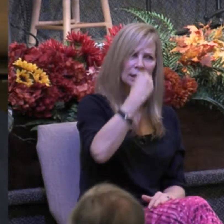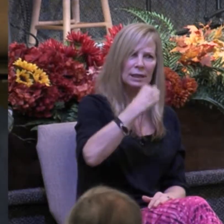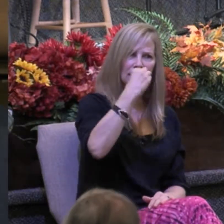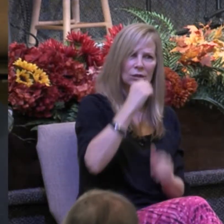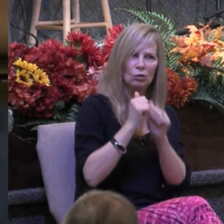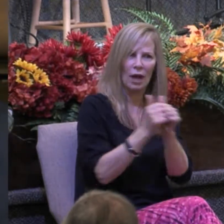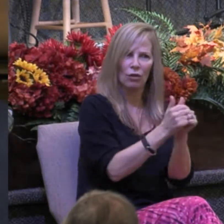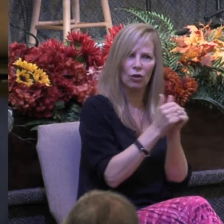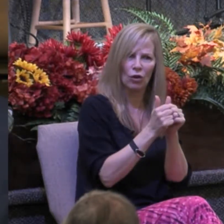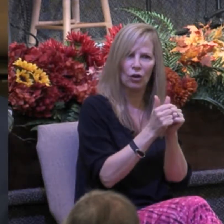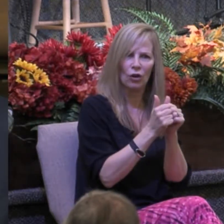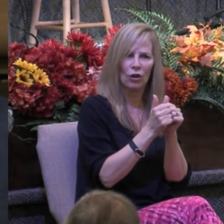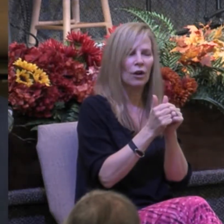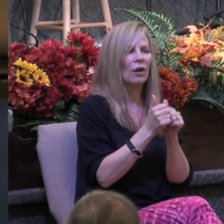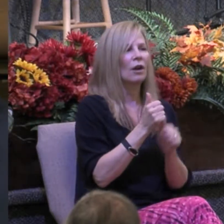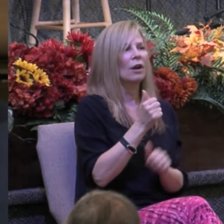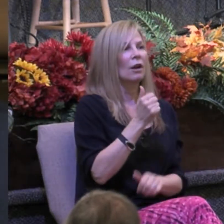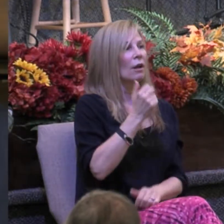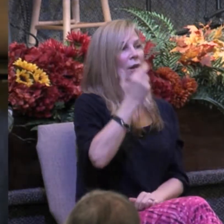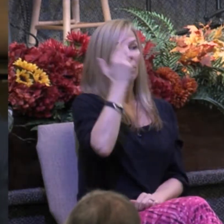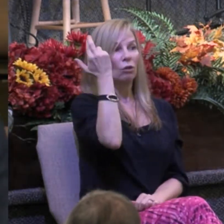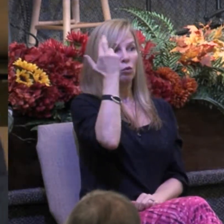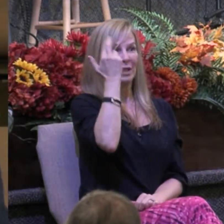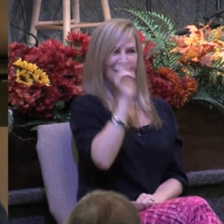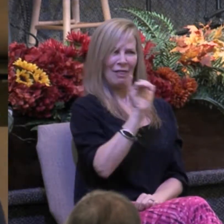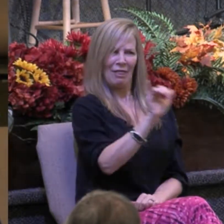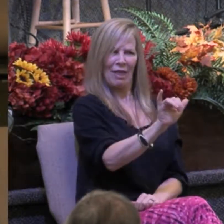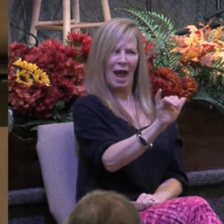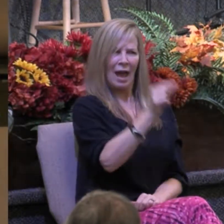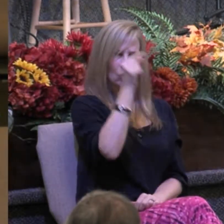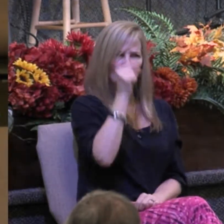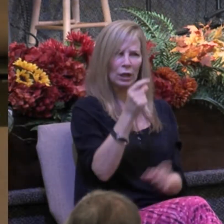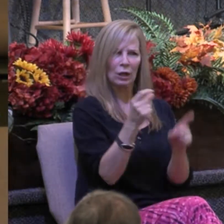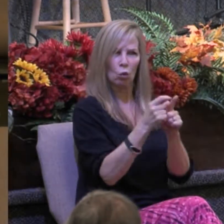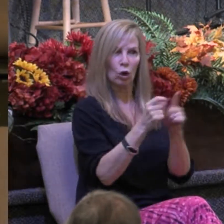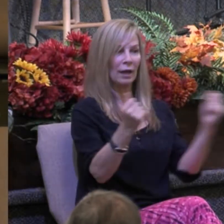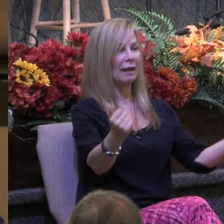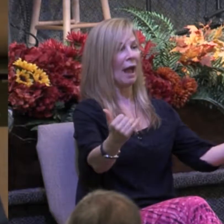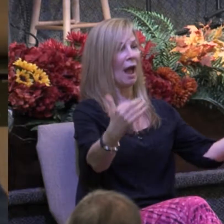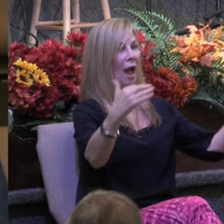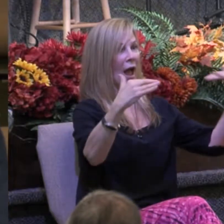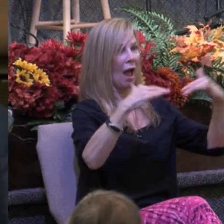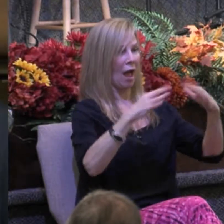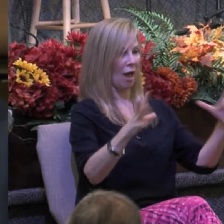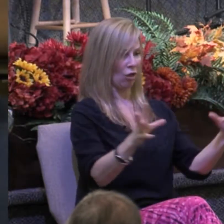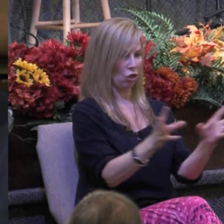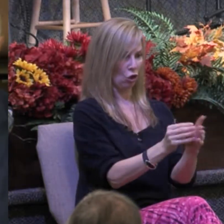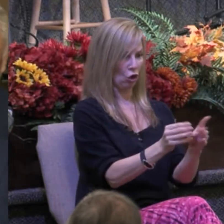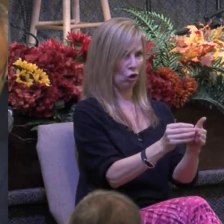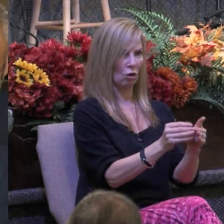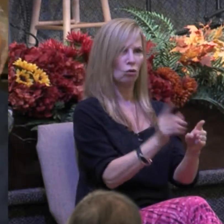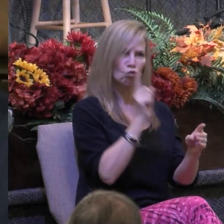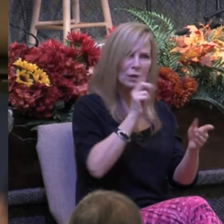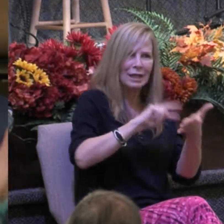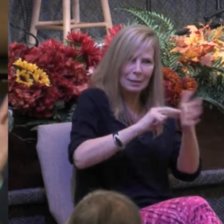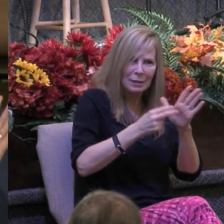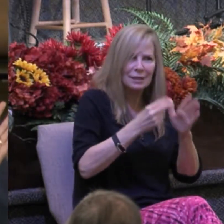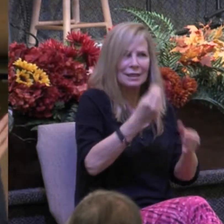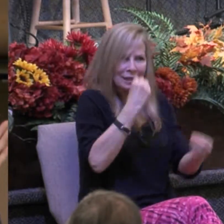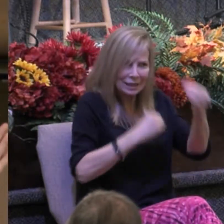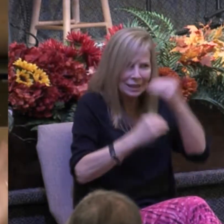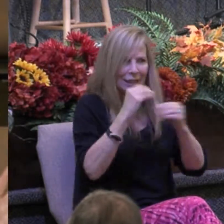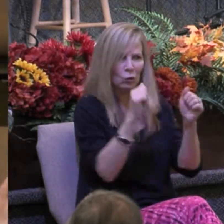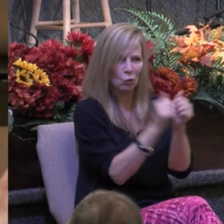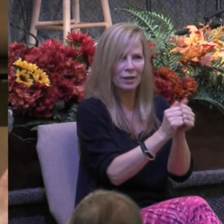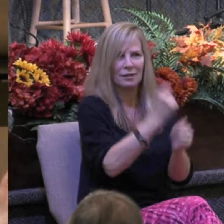say that is because the primary meaning of this particular Greek word is eating with someone. And you know what? That makes